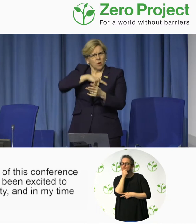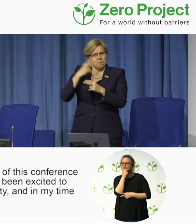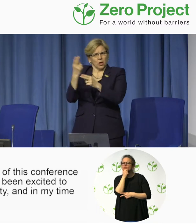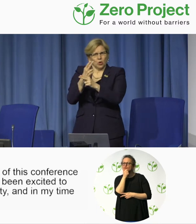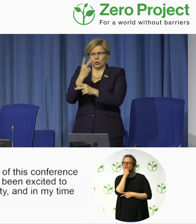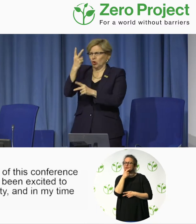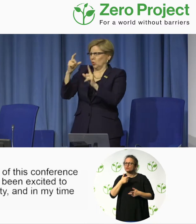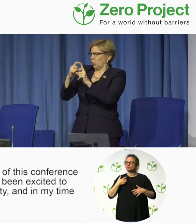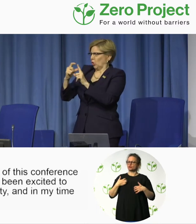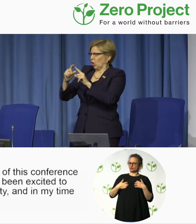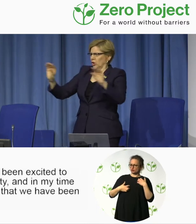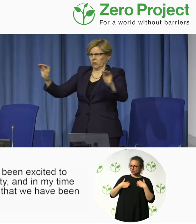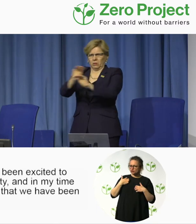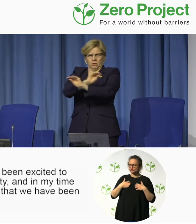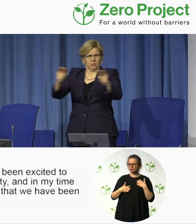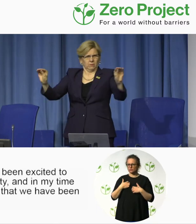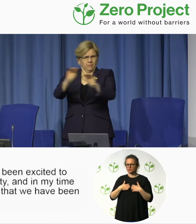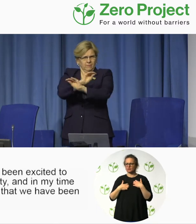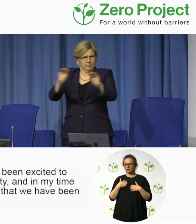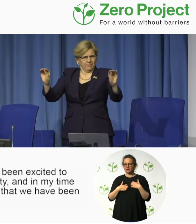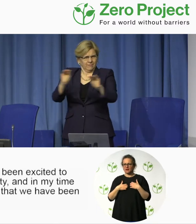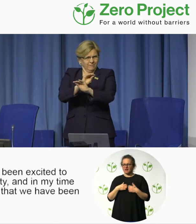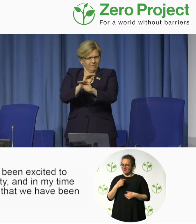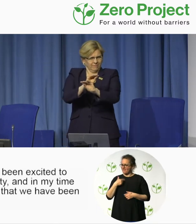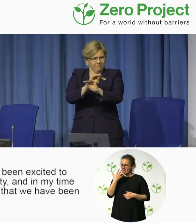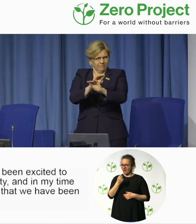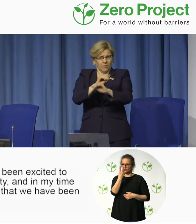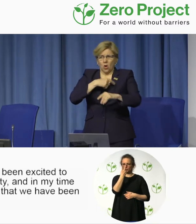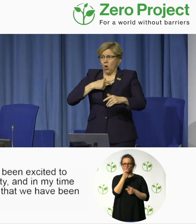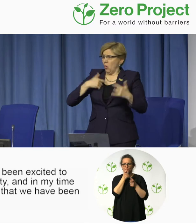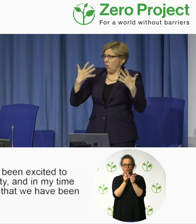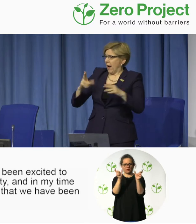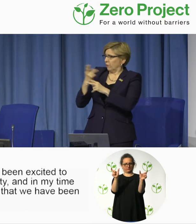I've noticed that we've been using two words interchangeably.